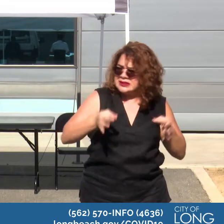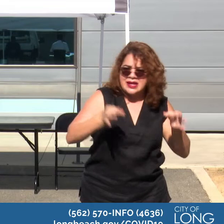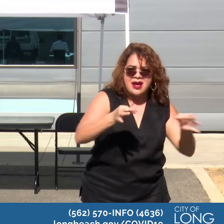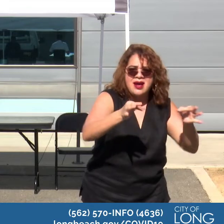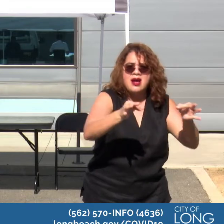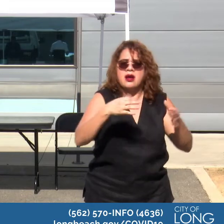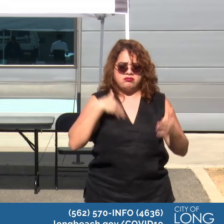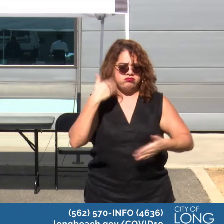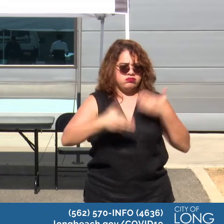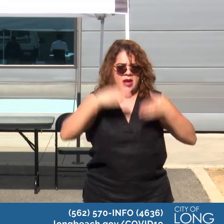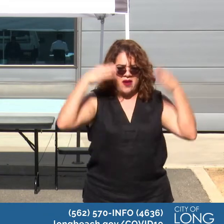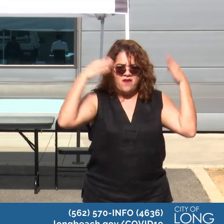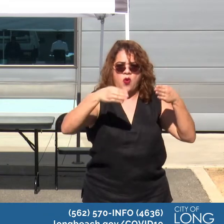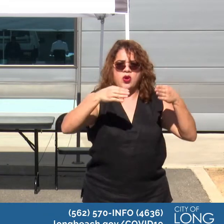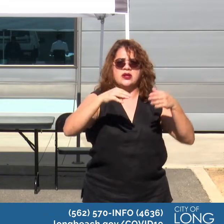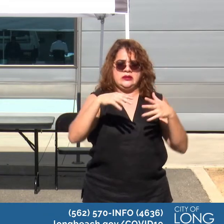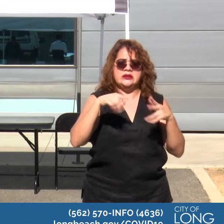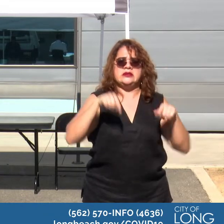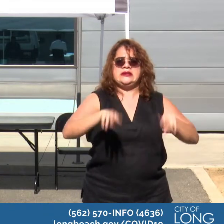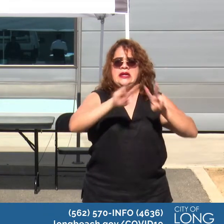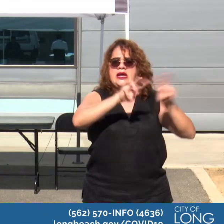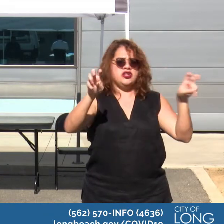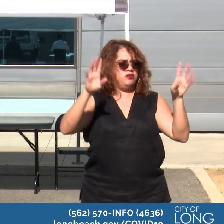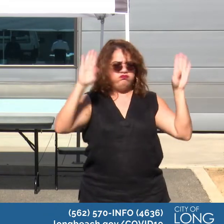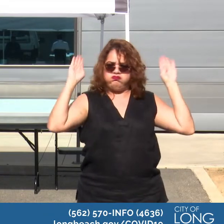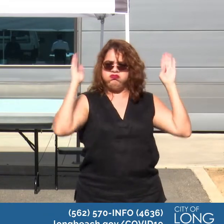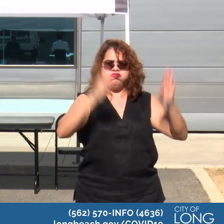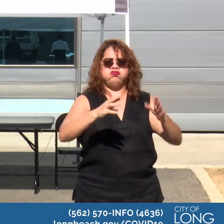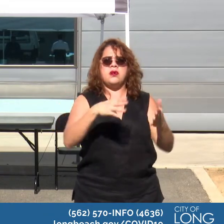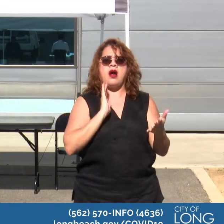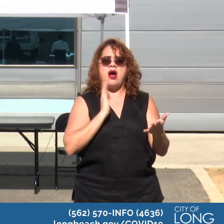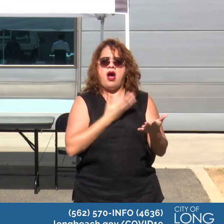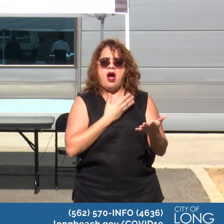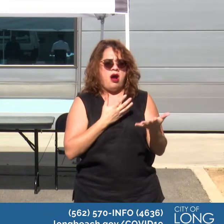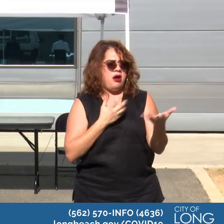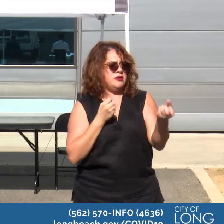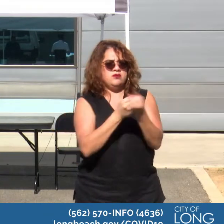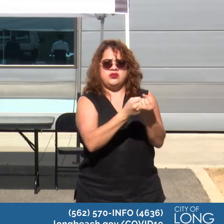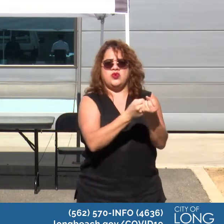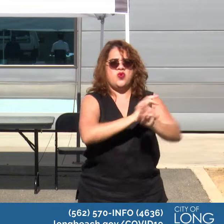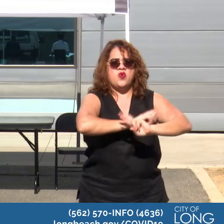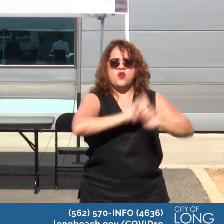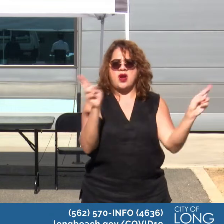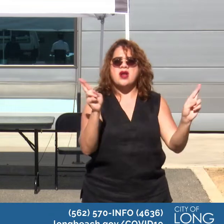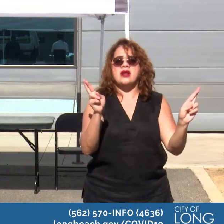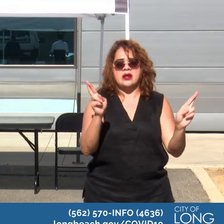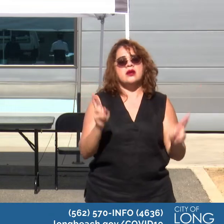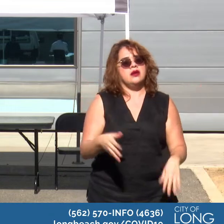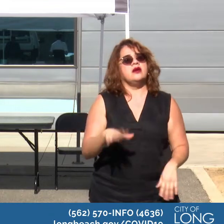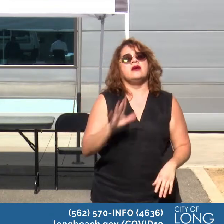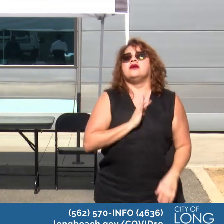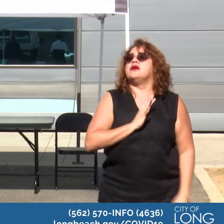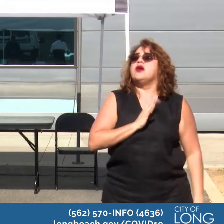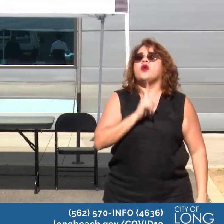this as an issue, and allows us to take care of our folks. So I think having our health department has been fantastic. The other thing